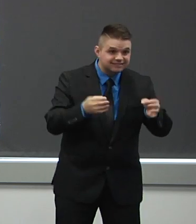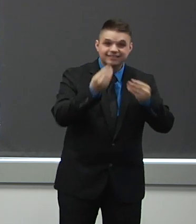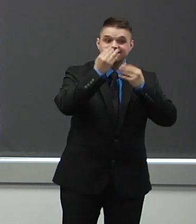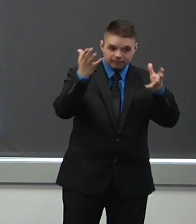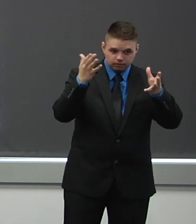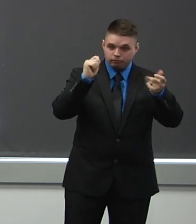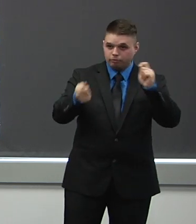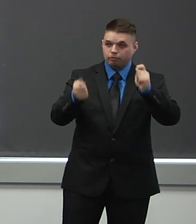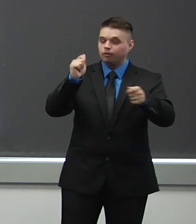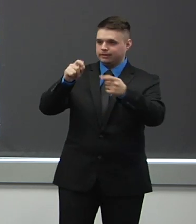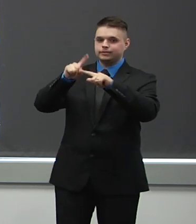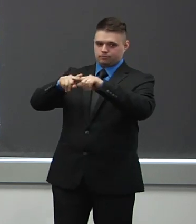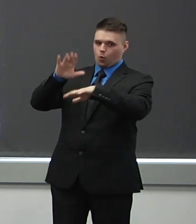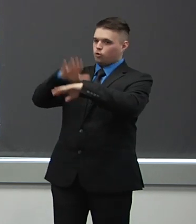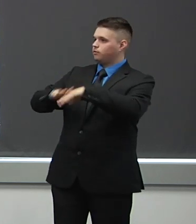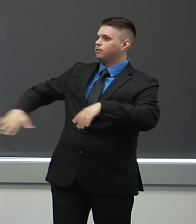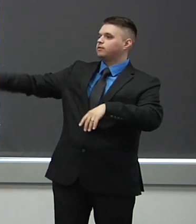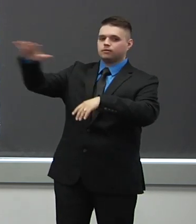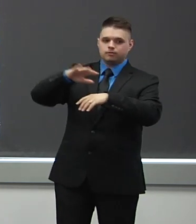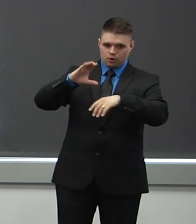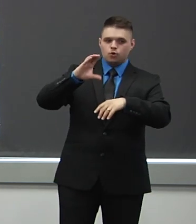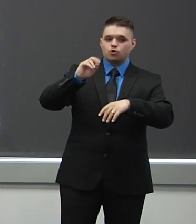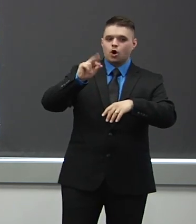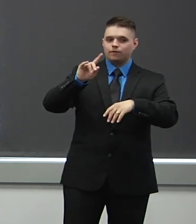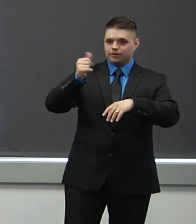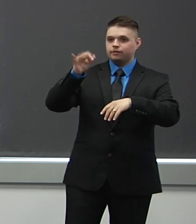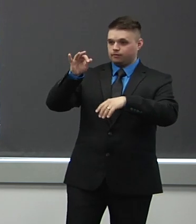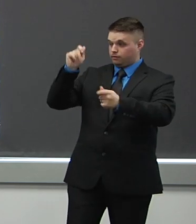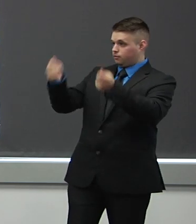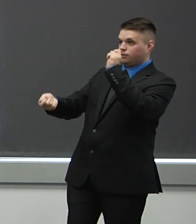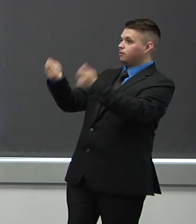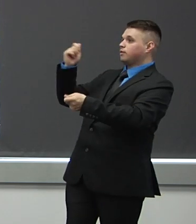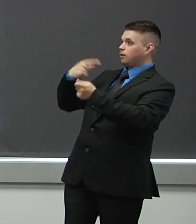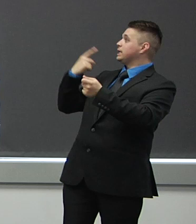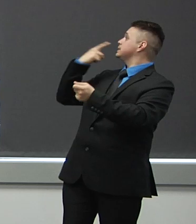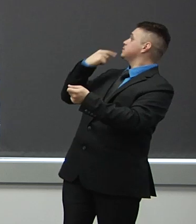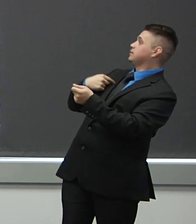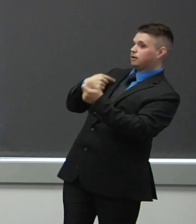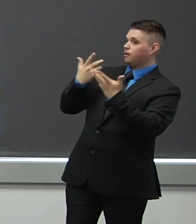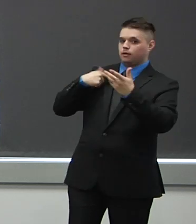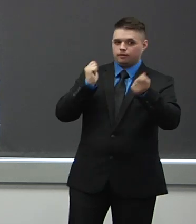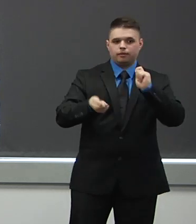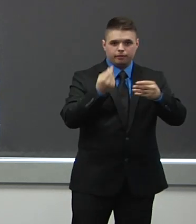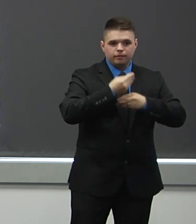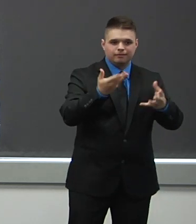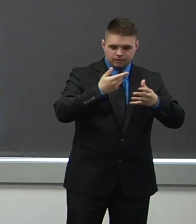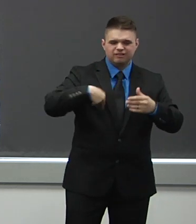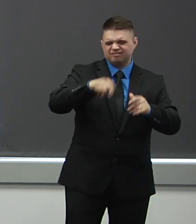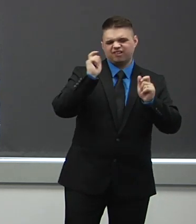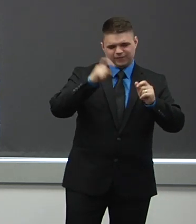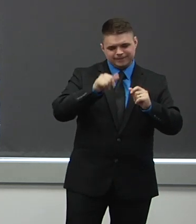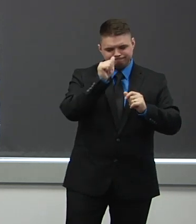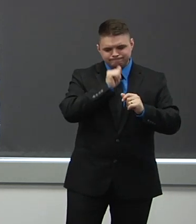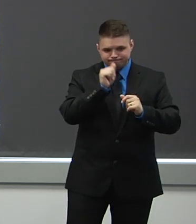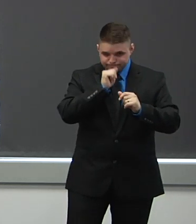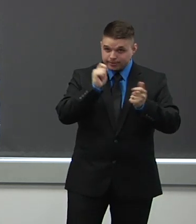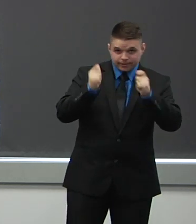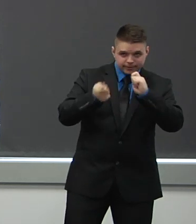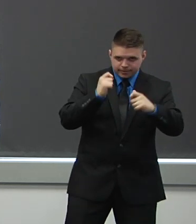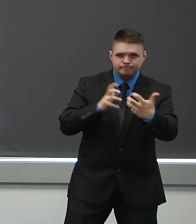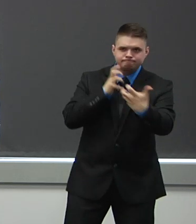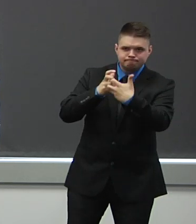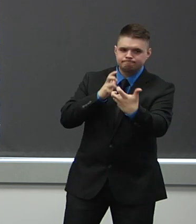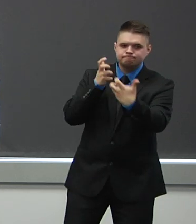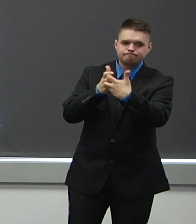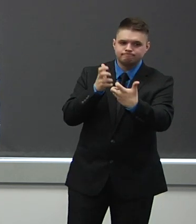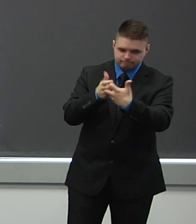our battle against COVID-19. And we all have to have a little bit of grace and patience with one another. Our schools are used to